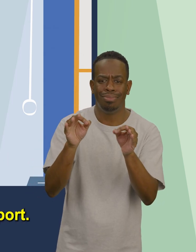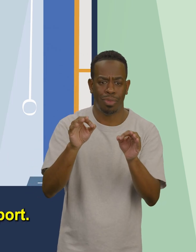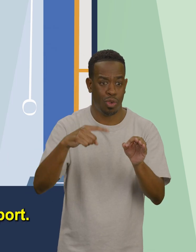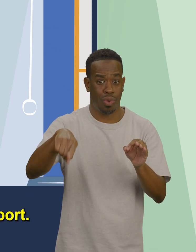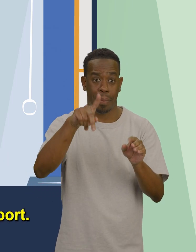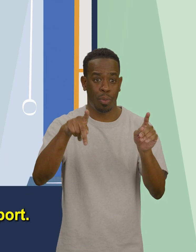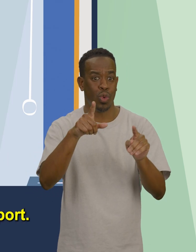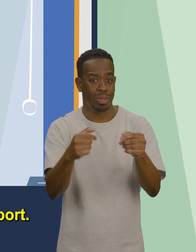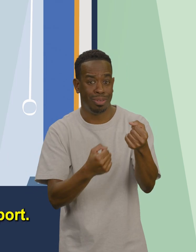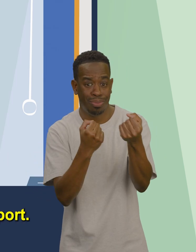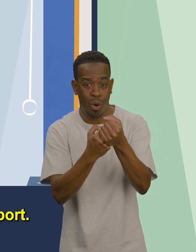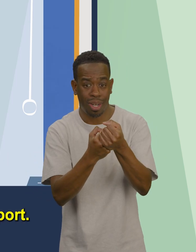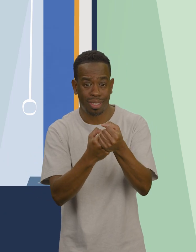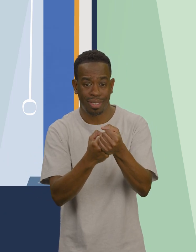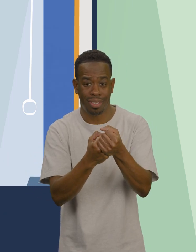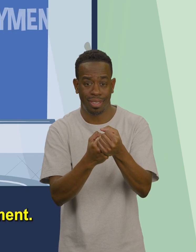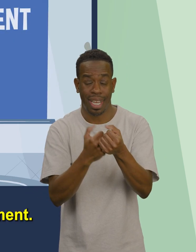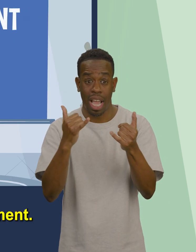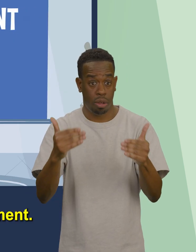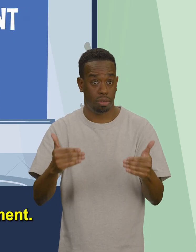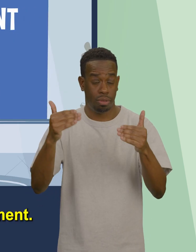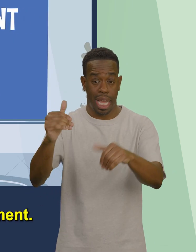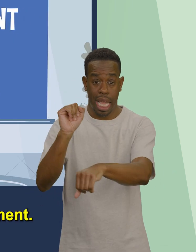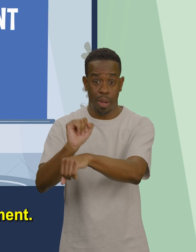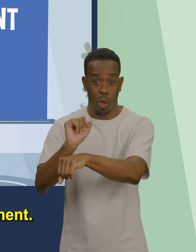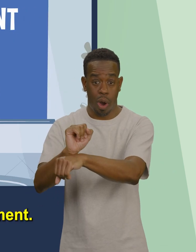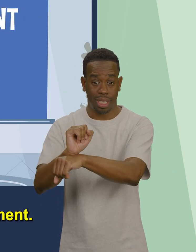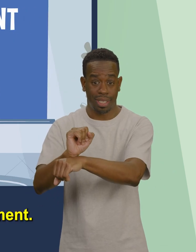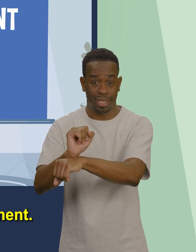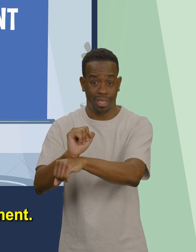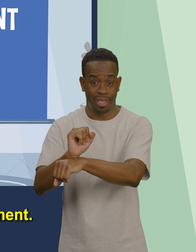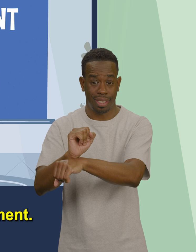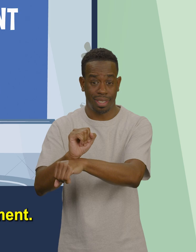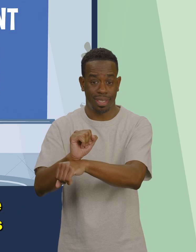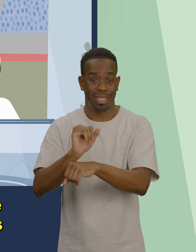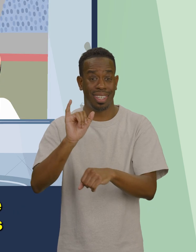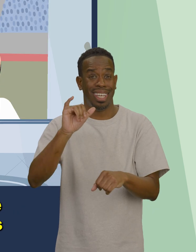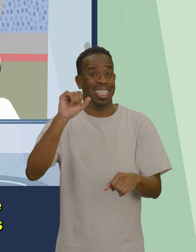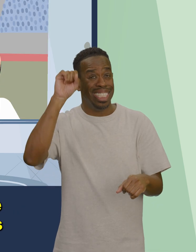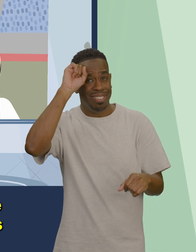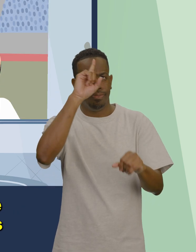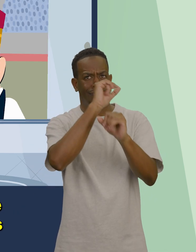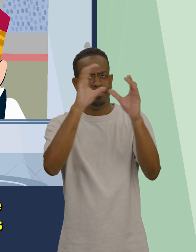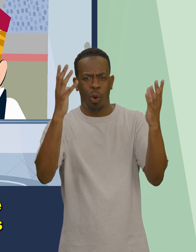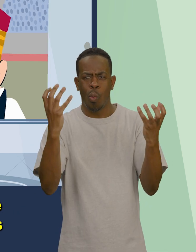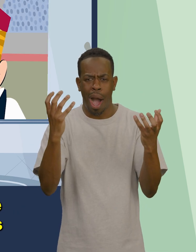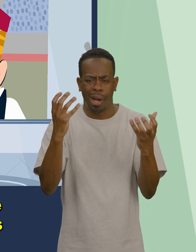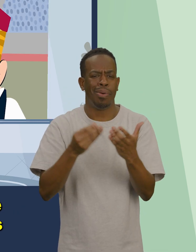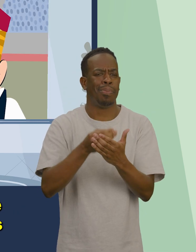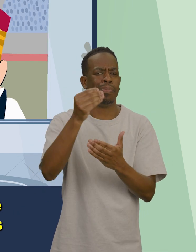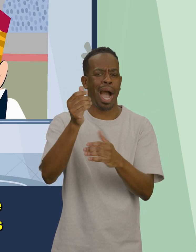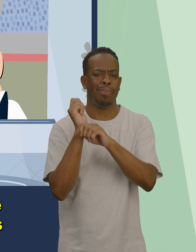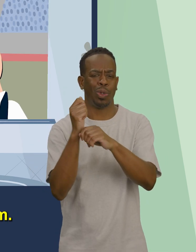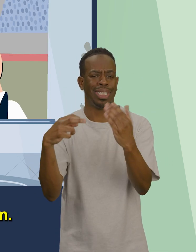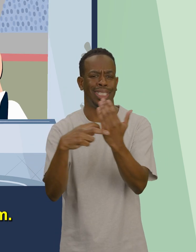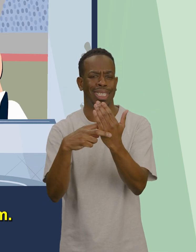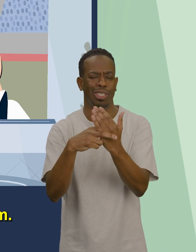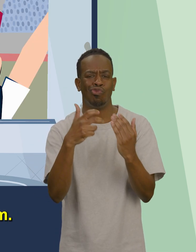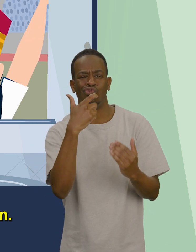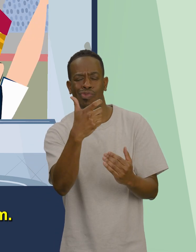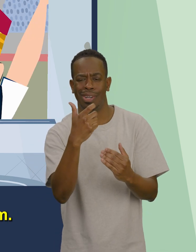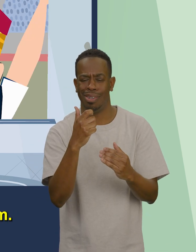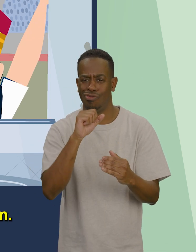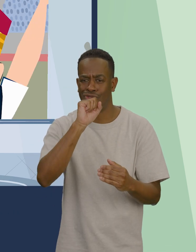them clearly to the people you support. Now, let's move on to employment. Steven's desired outcome is to be able to buy tickets to his